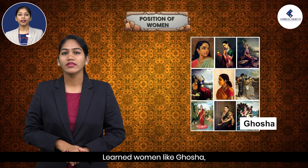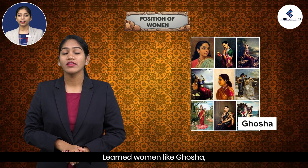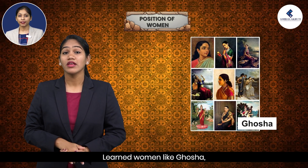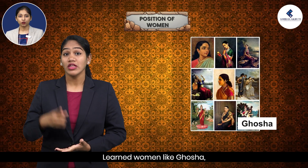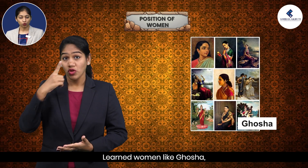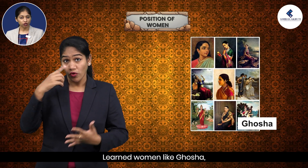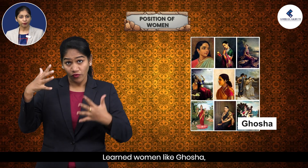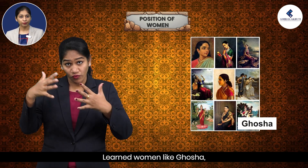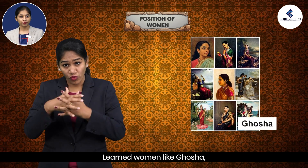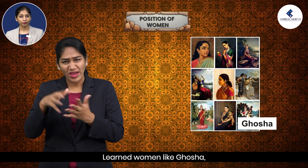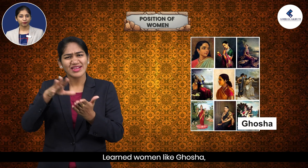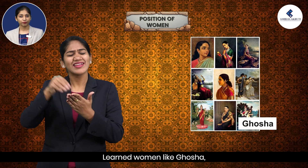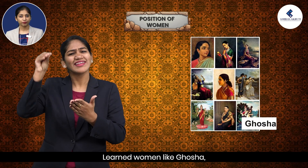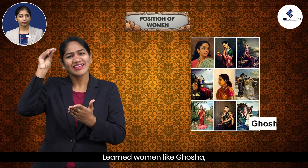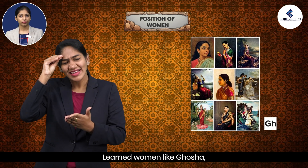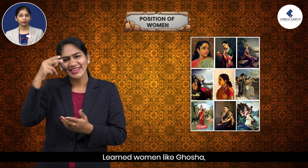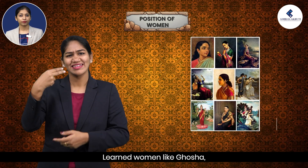Learned women like Gosha,